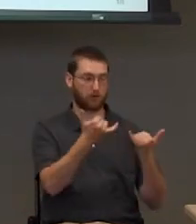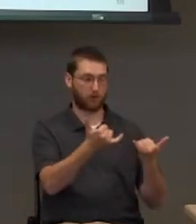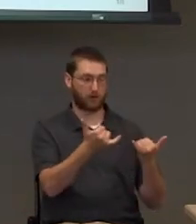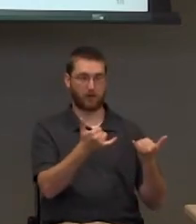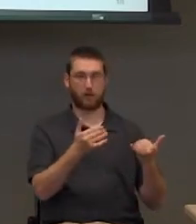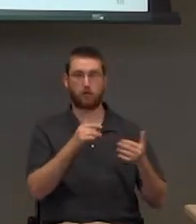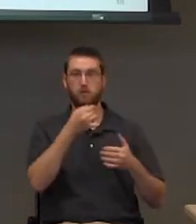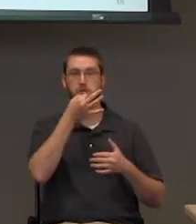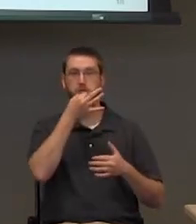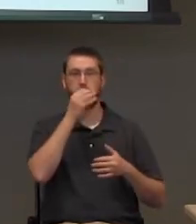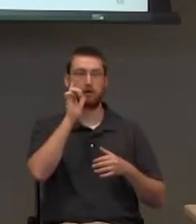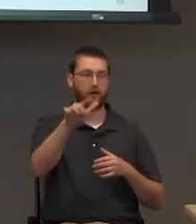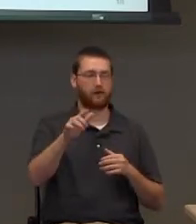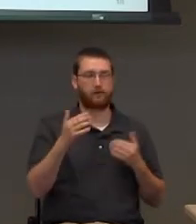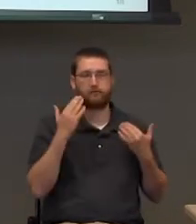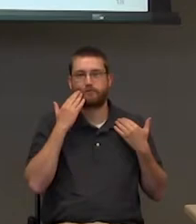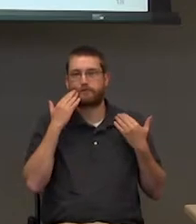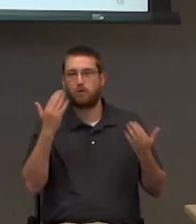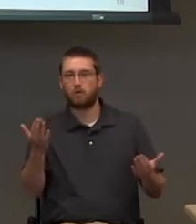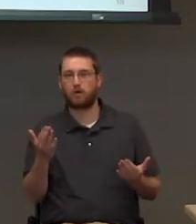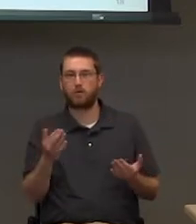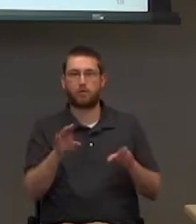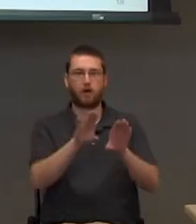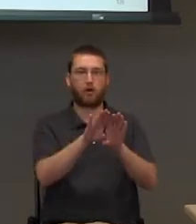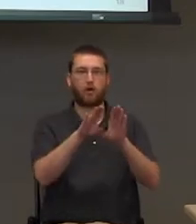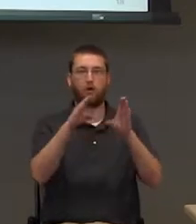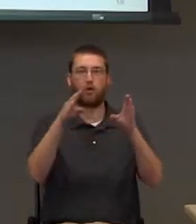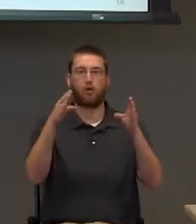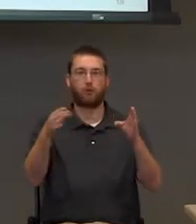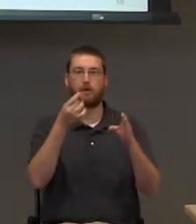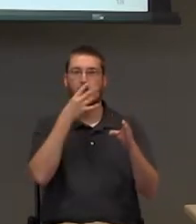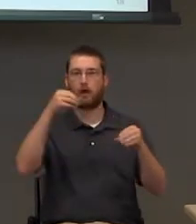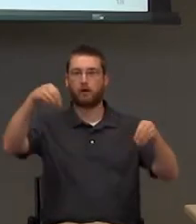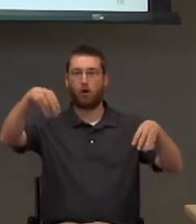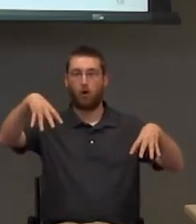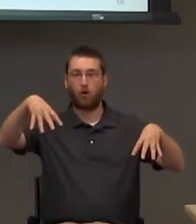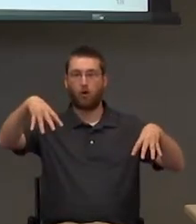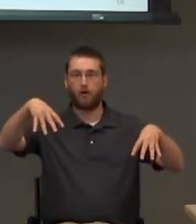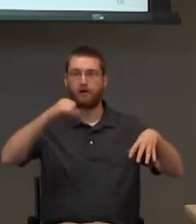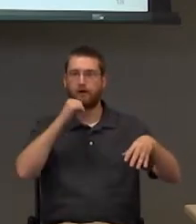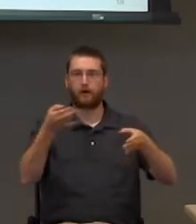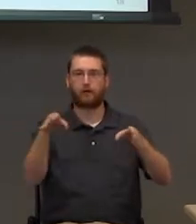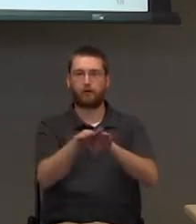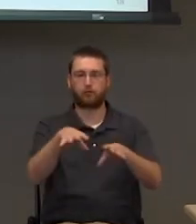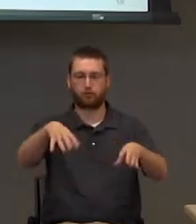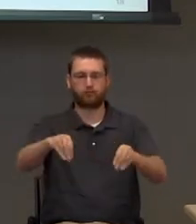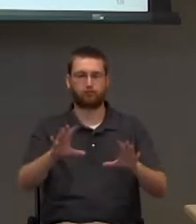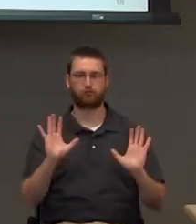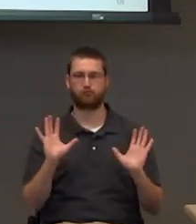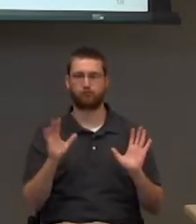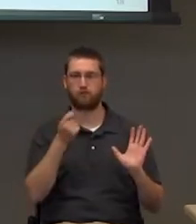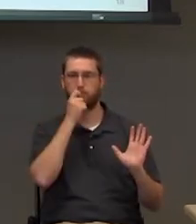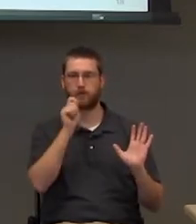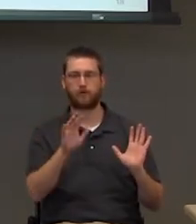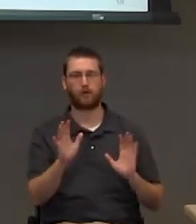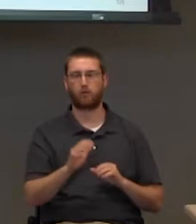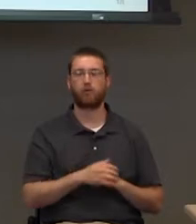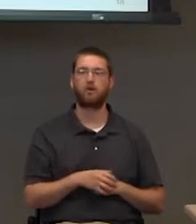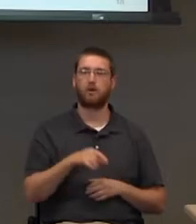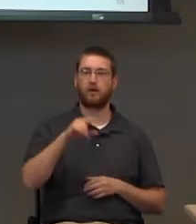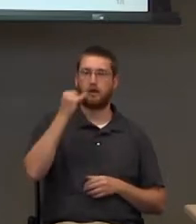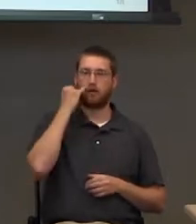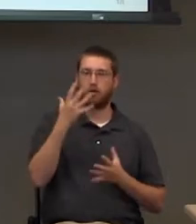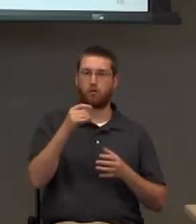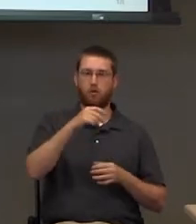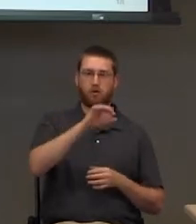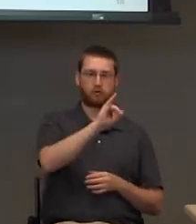be ready to do it anytime soon. But I'm more of a leave the light on type of guy than close the door behind them type of guy. And if you truly want them